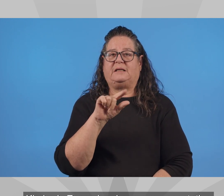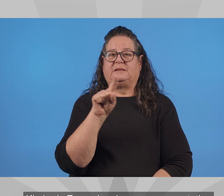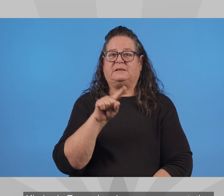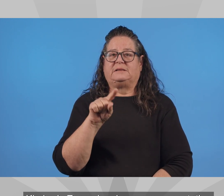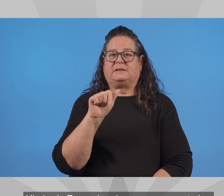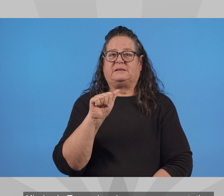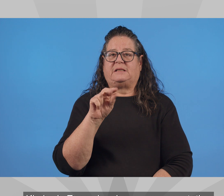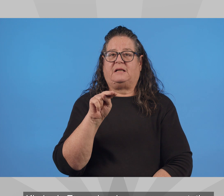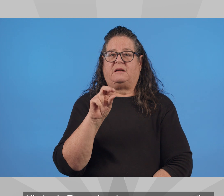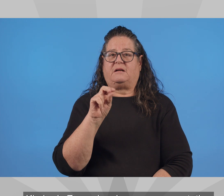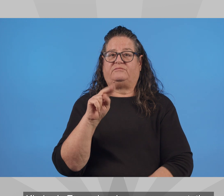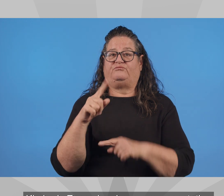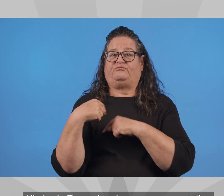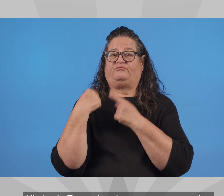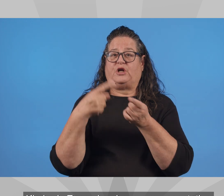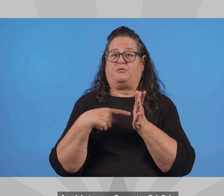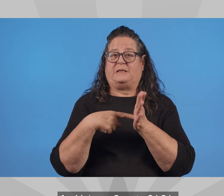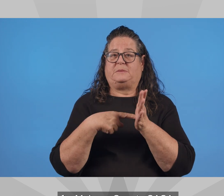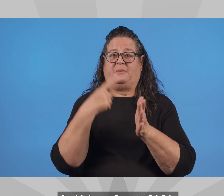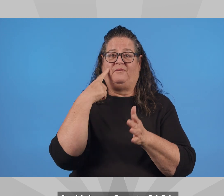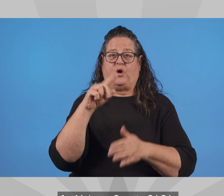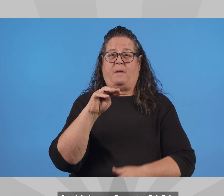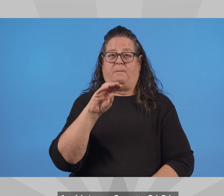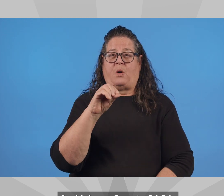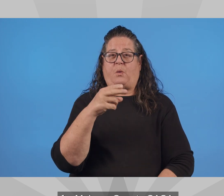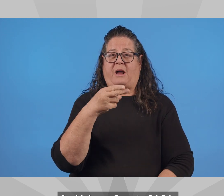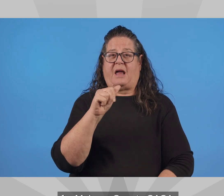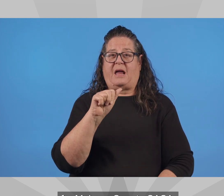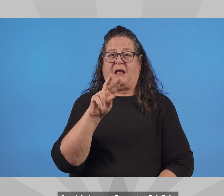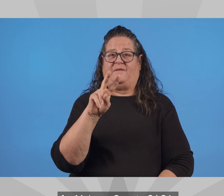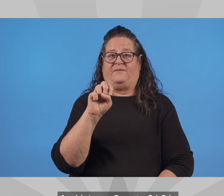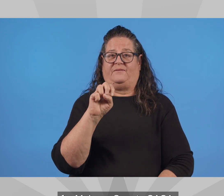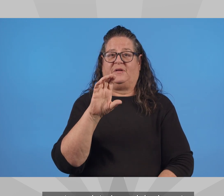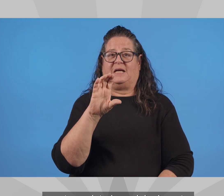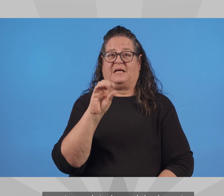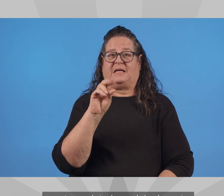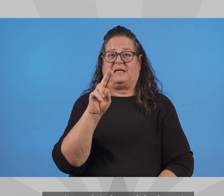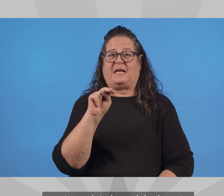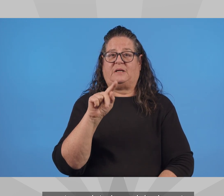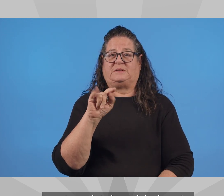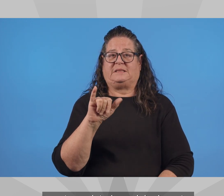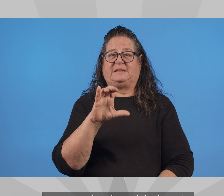Kimberly Zanon has been a representative for Mojave County CASA, court-appointed special